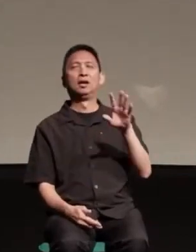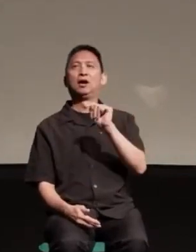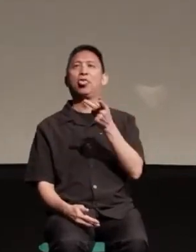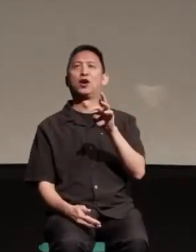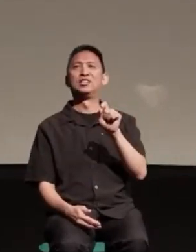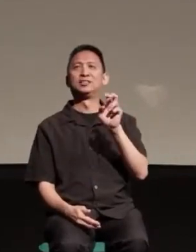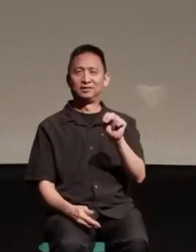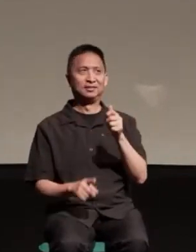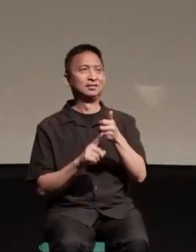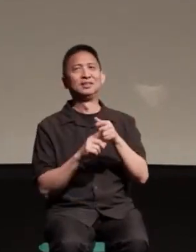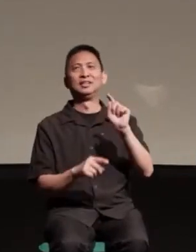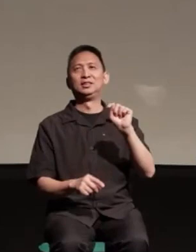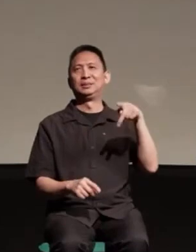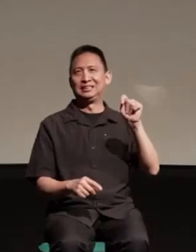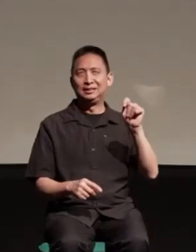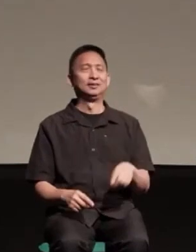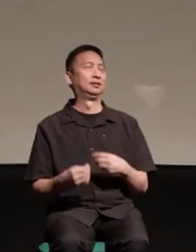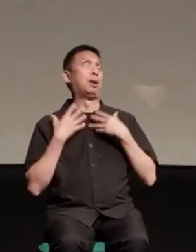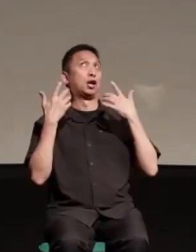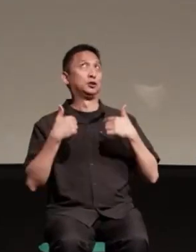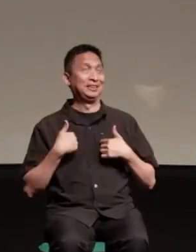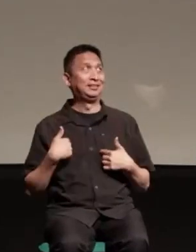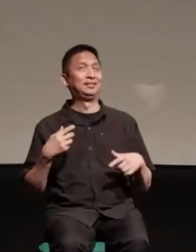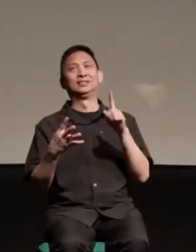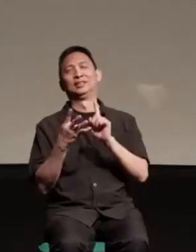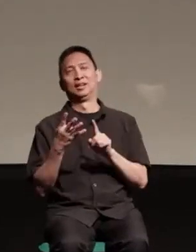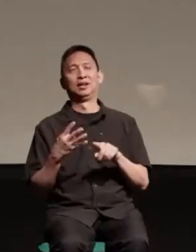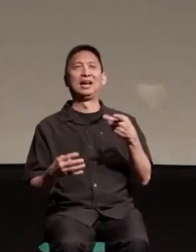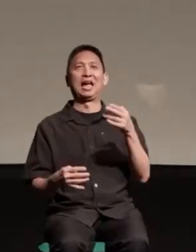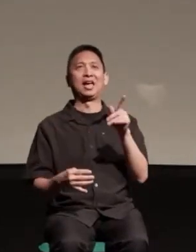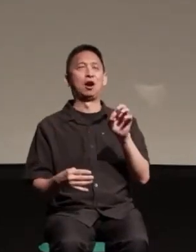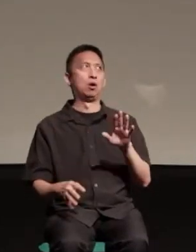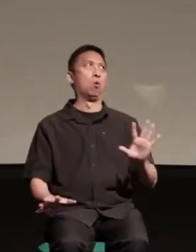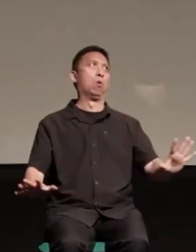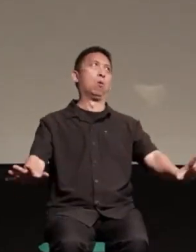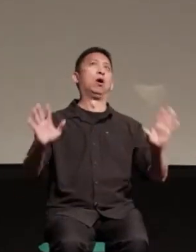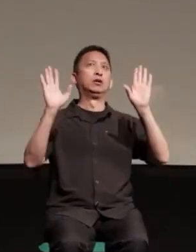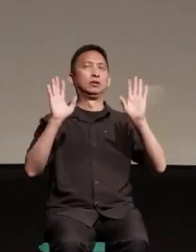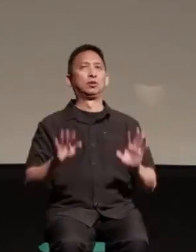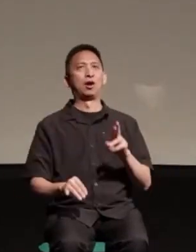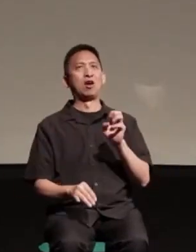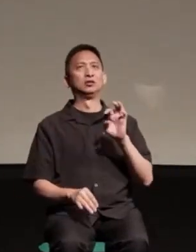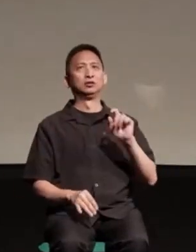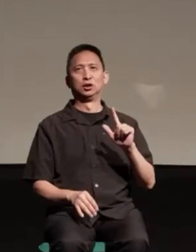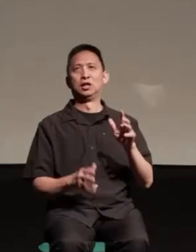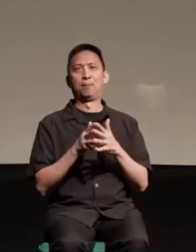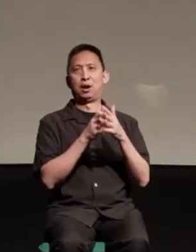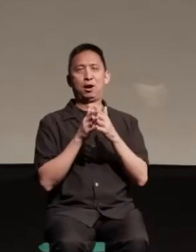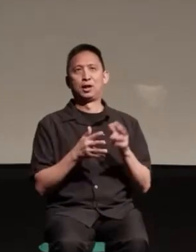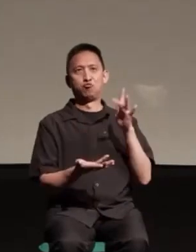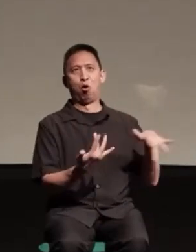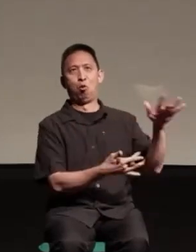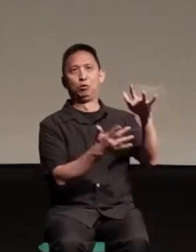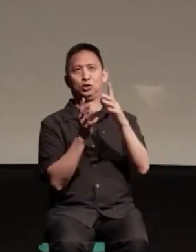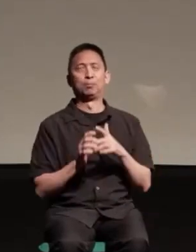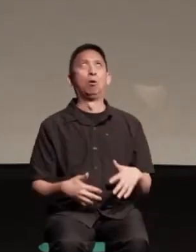out of TPT, inspires me, as does Mona Haydar. Oh my goodness, the Great Muslim American Road Trip. She